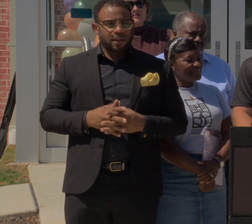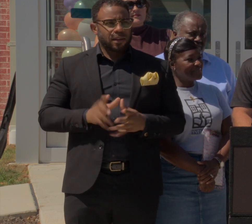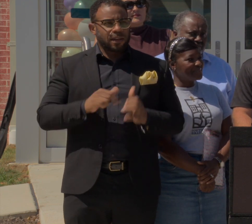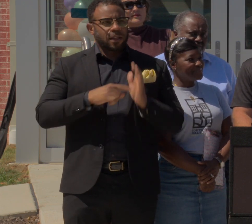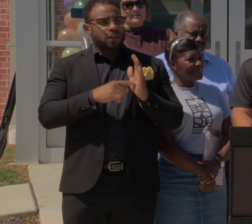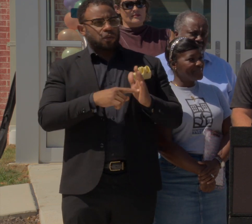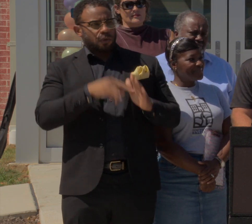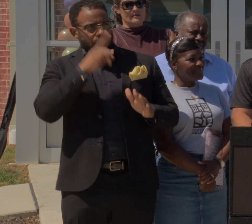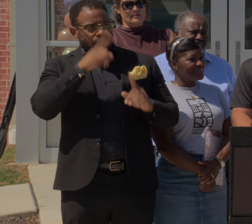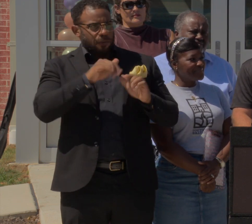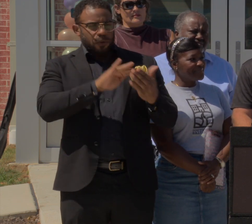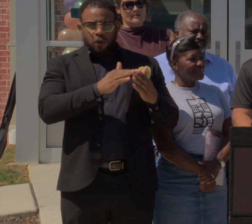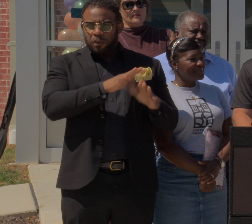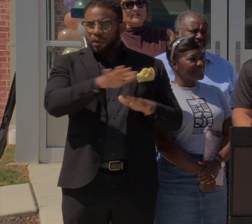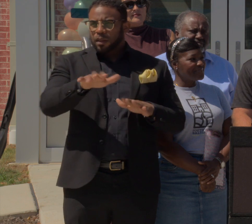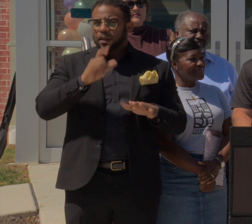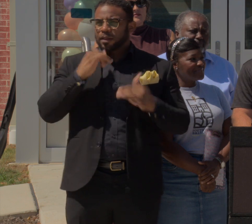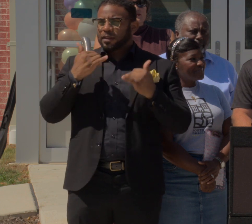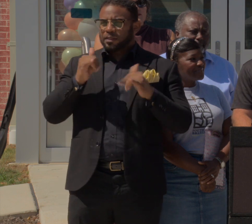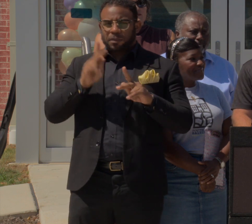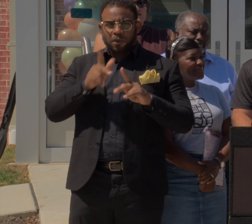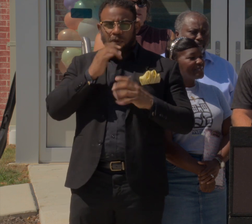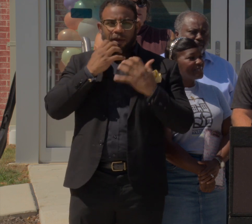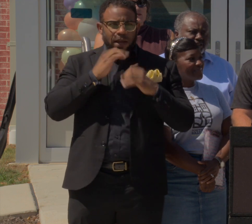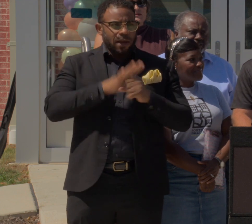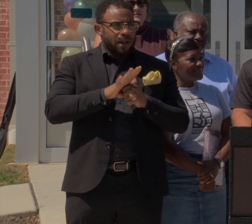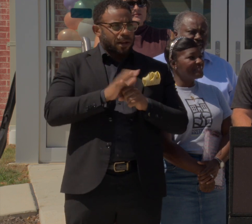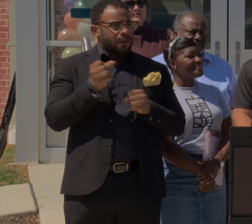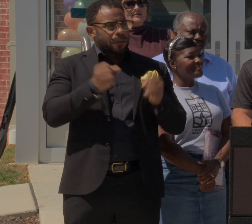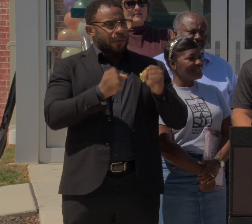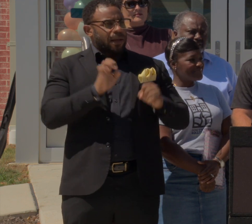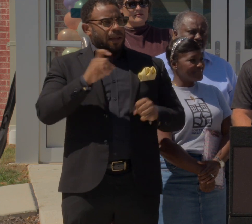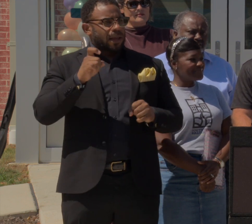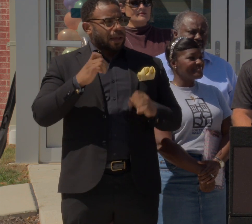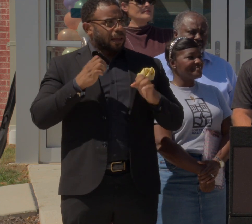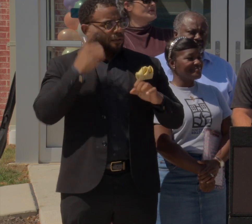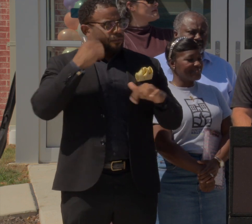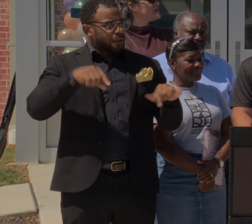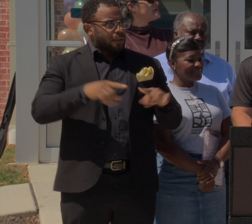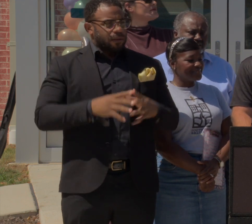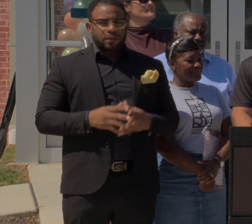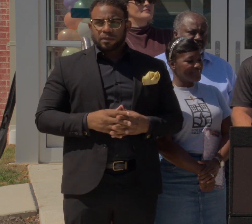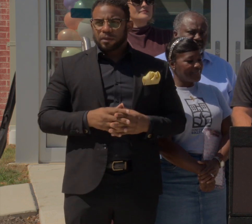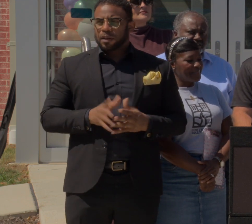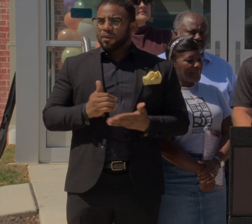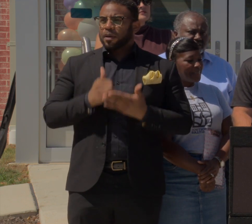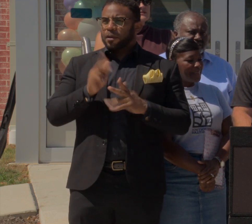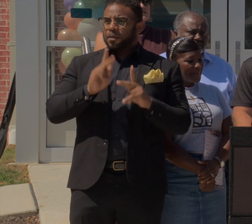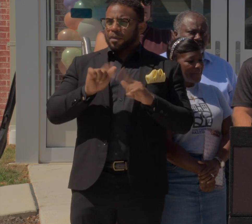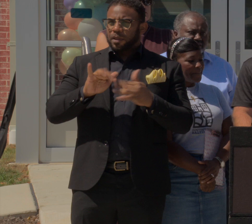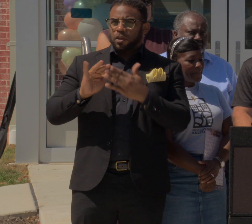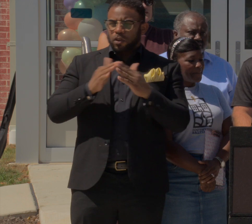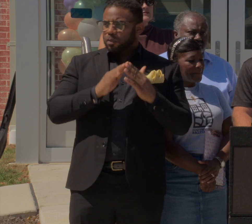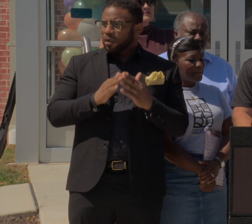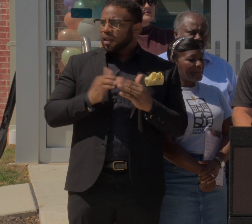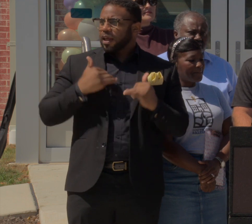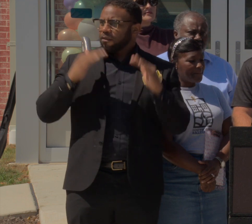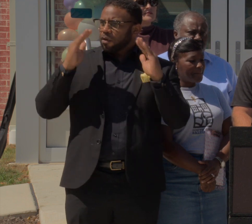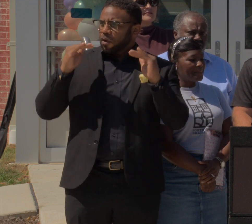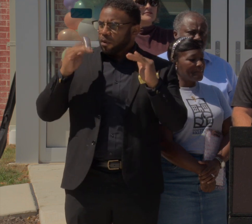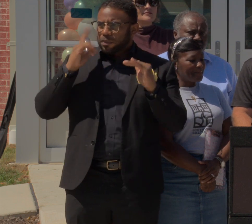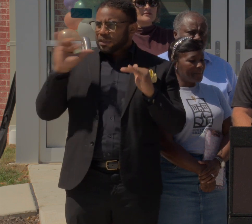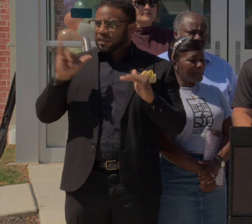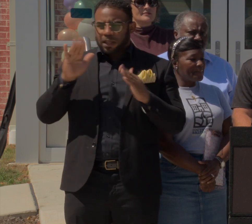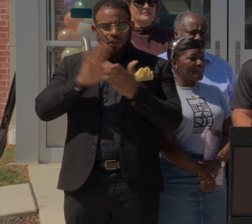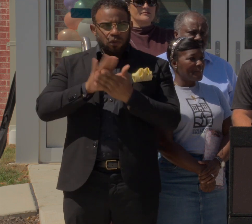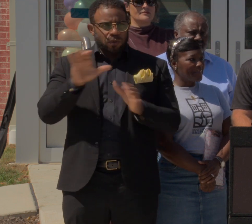can show kids from this community that there's still people who care enough to put in that extra effort for them. It would help people in this community have hope, just